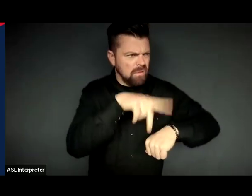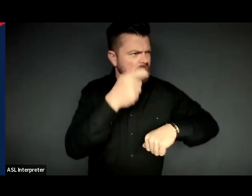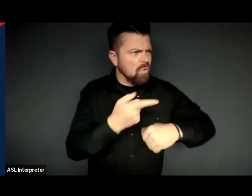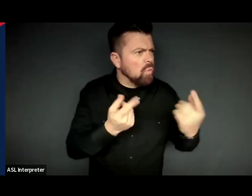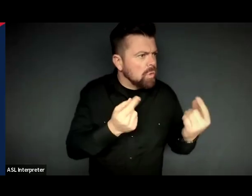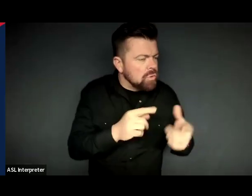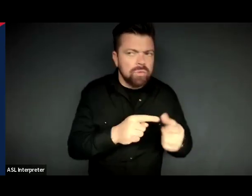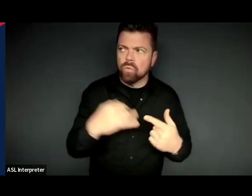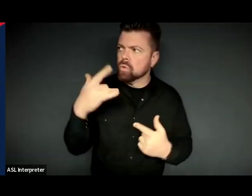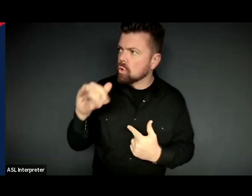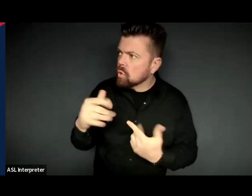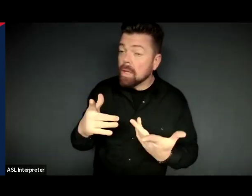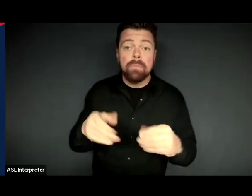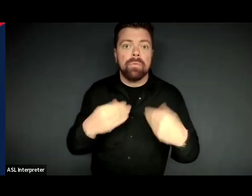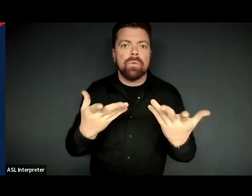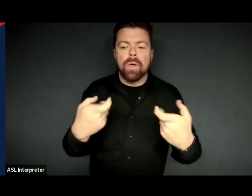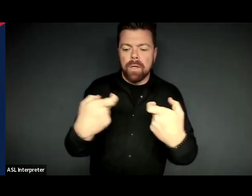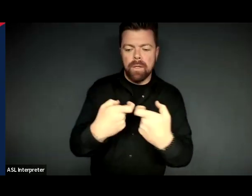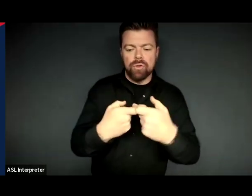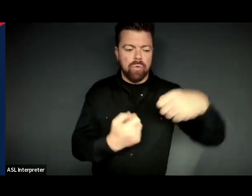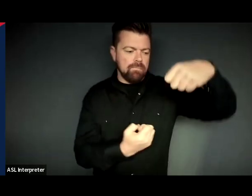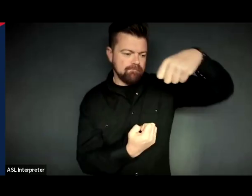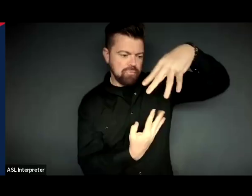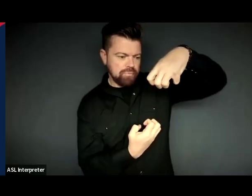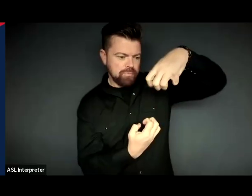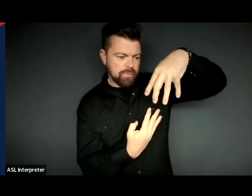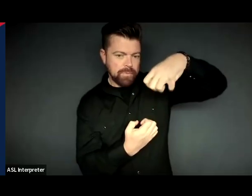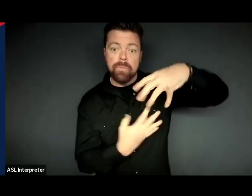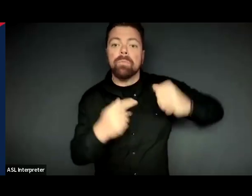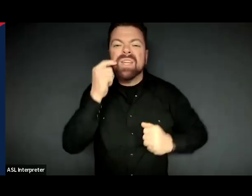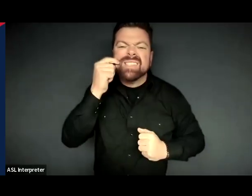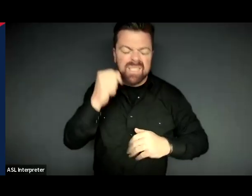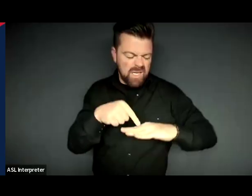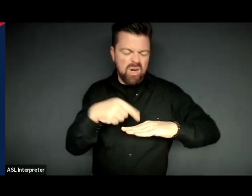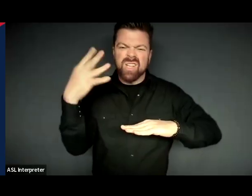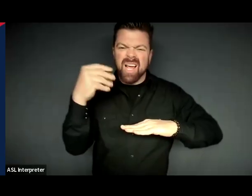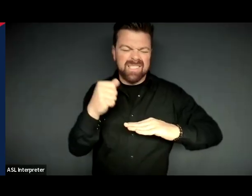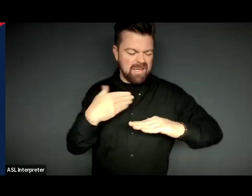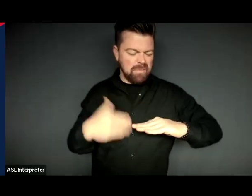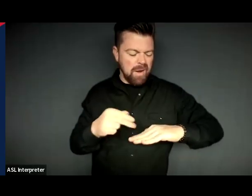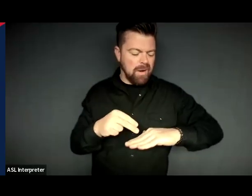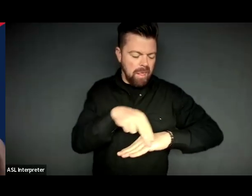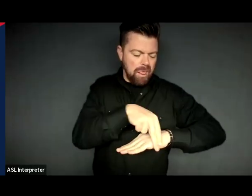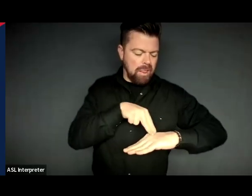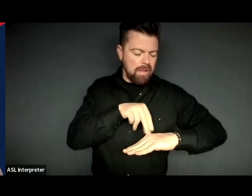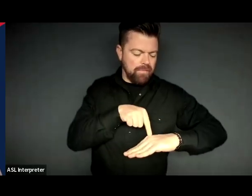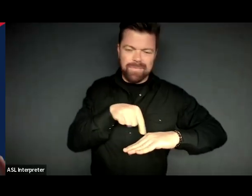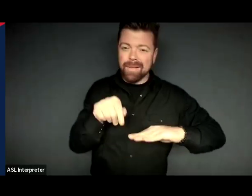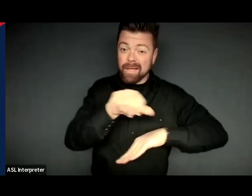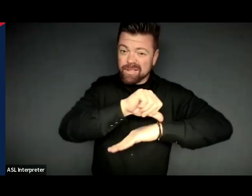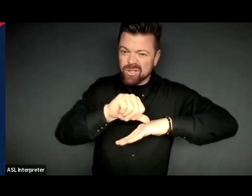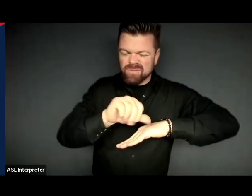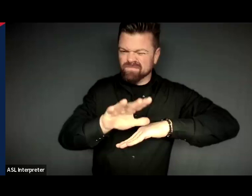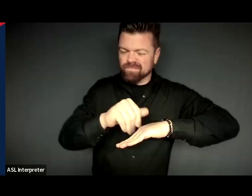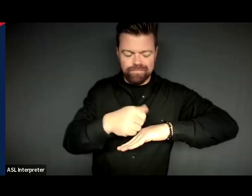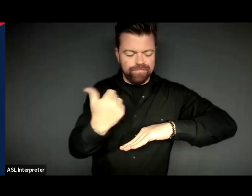it provides some electrical stimulation directly through the skin. So it's on the outside of your body, no surgery involved. And